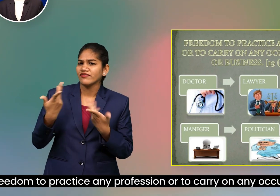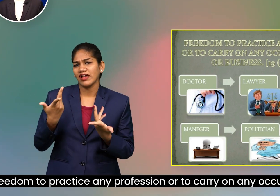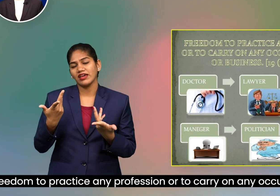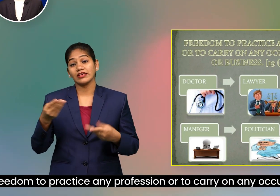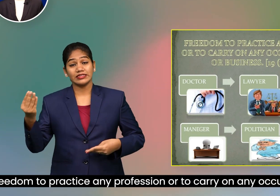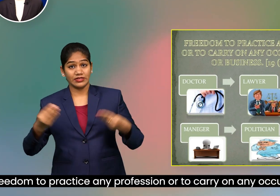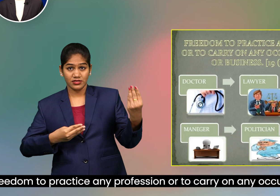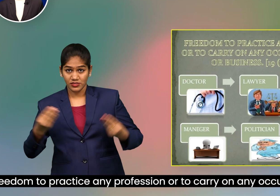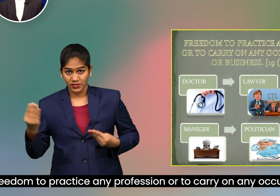business.